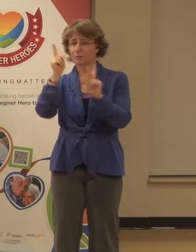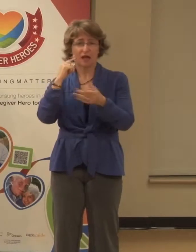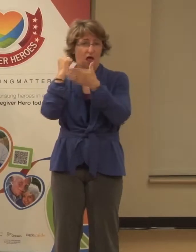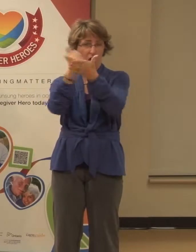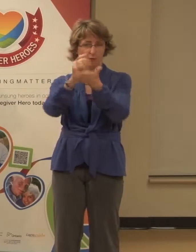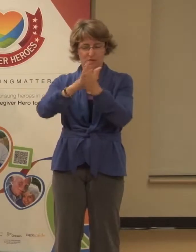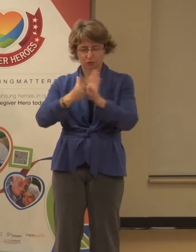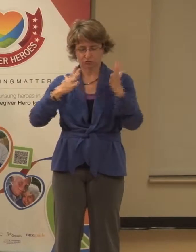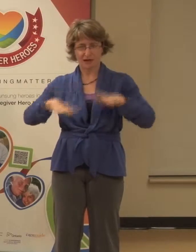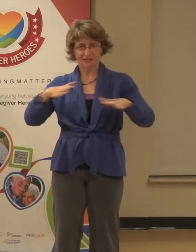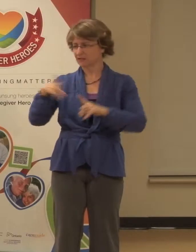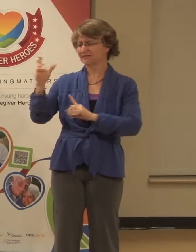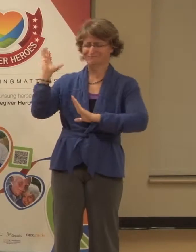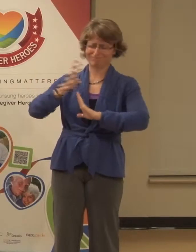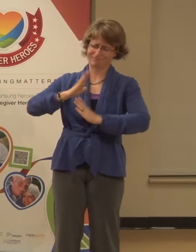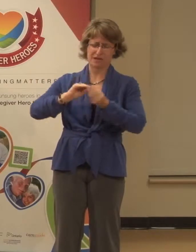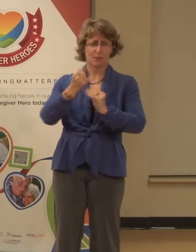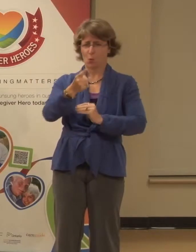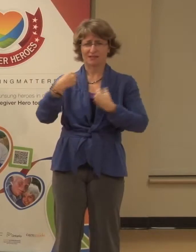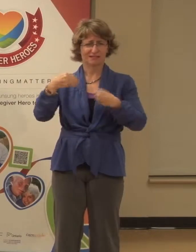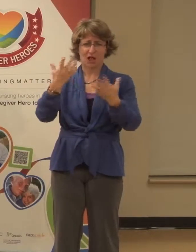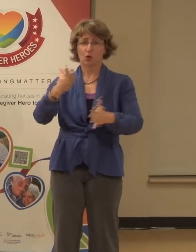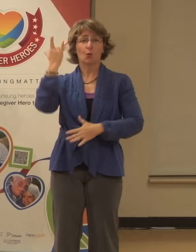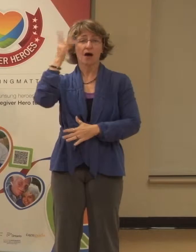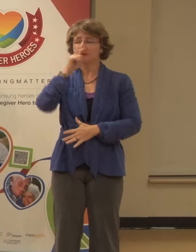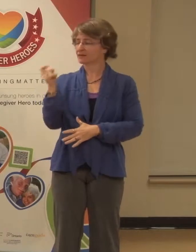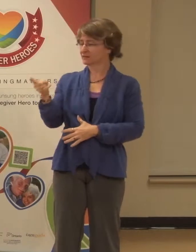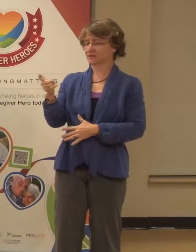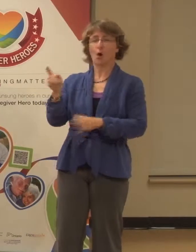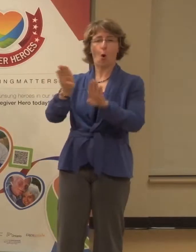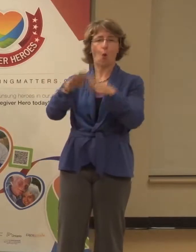our #1 seller. The reason being is that it opens from the back